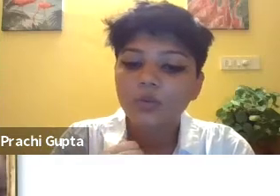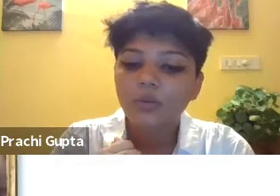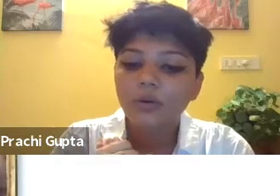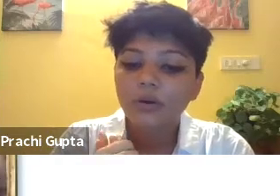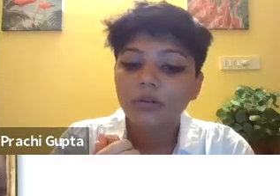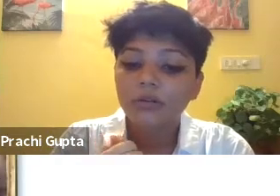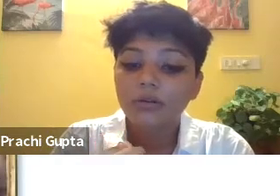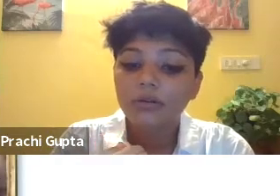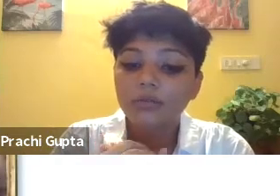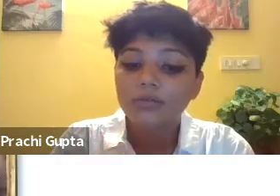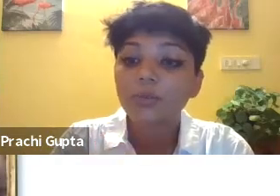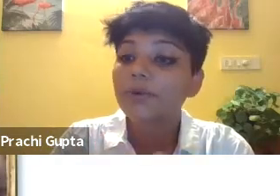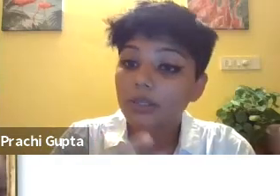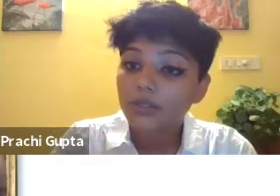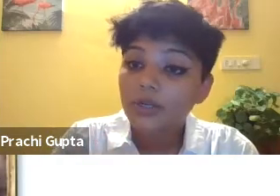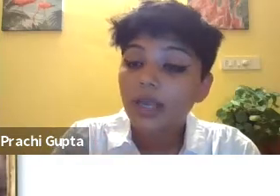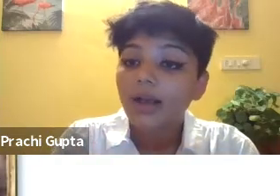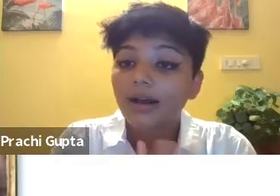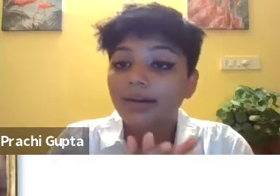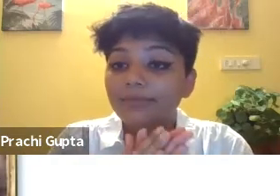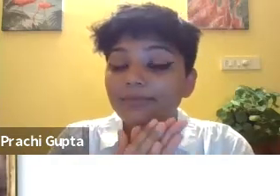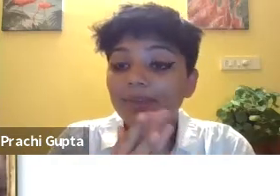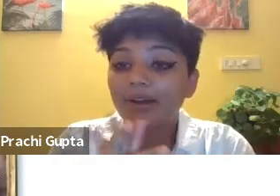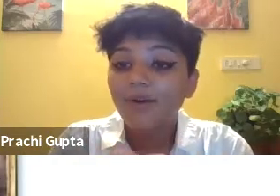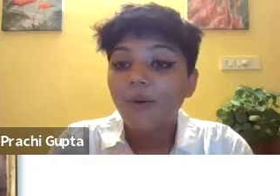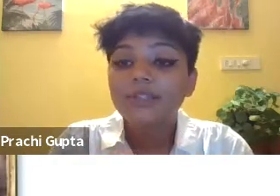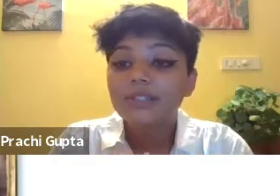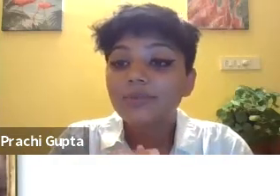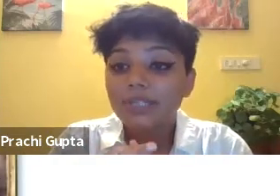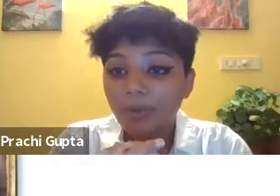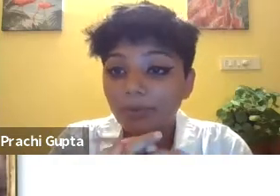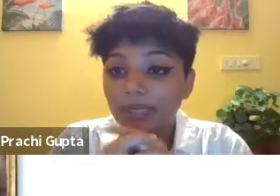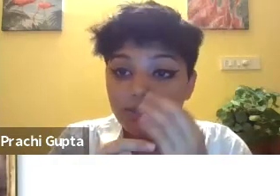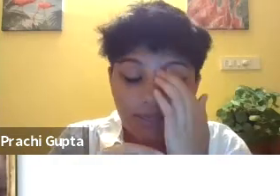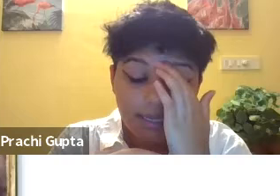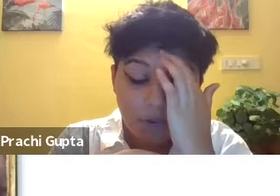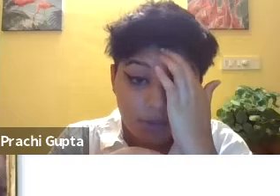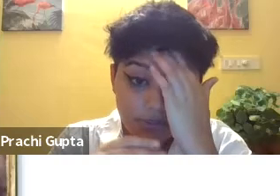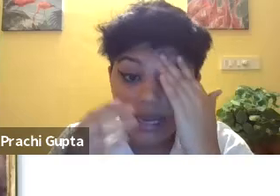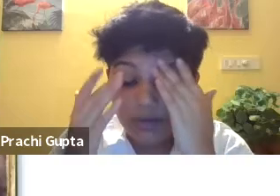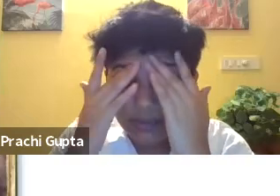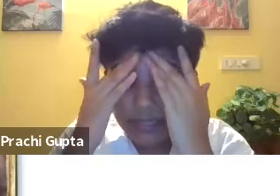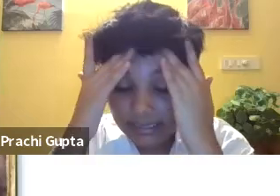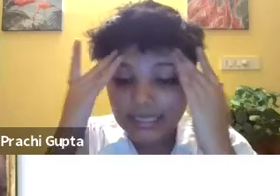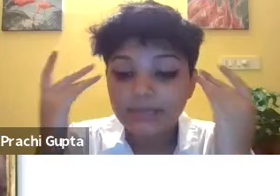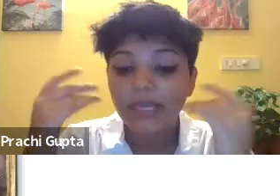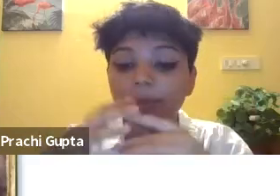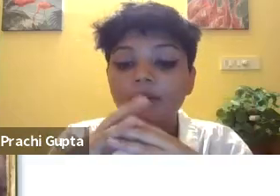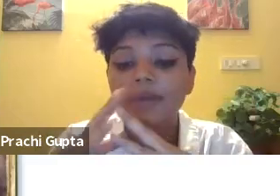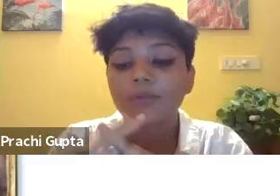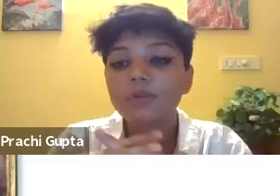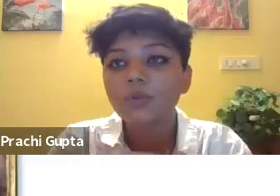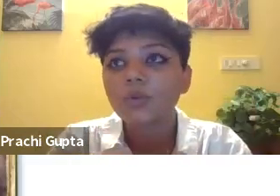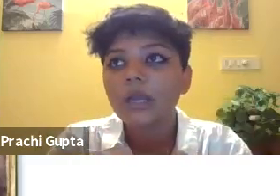to the super rich, or the British population, it's also now something that's